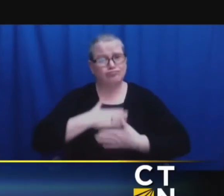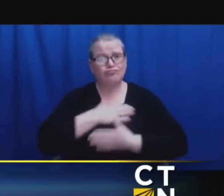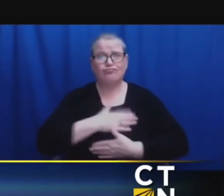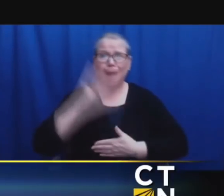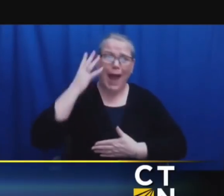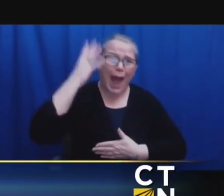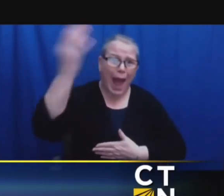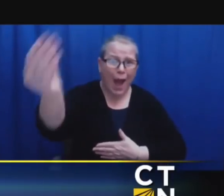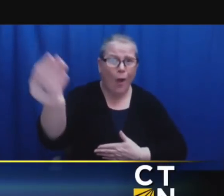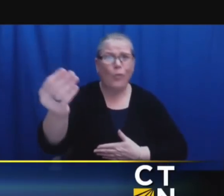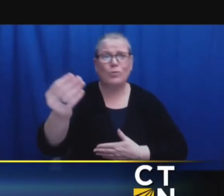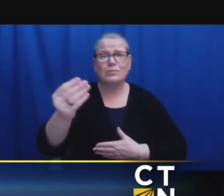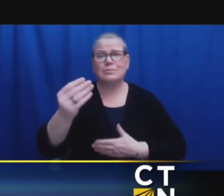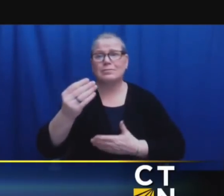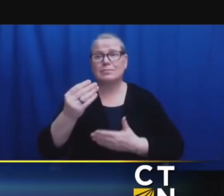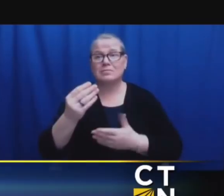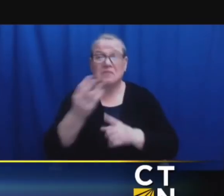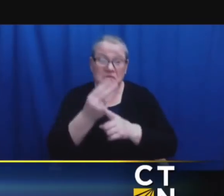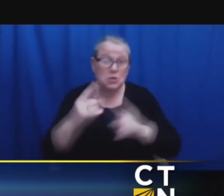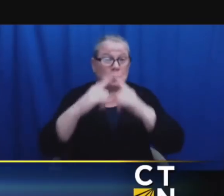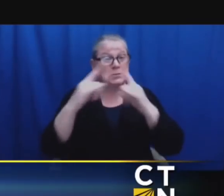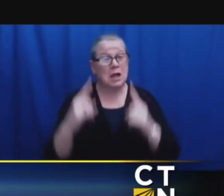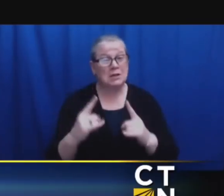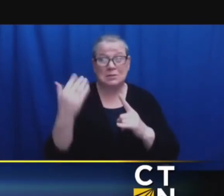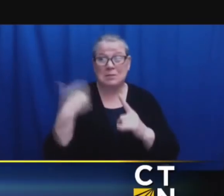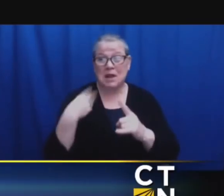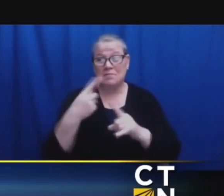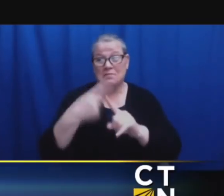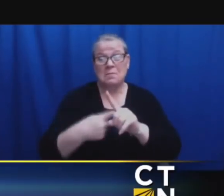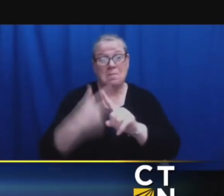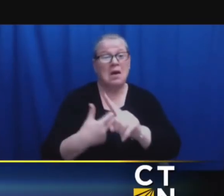over the last couple of months, and it's been pretty nice.